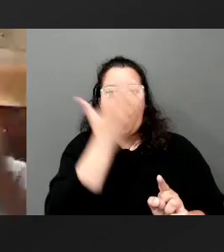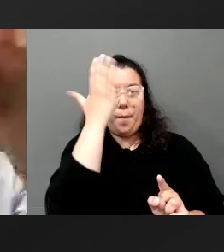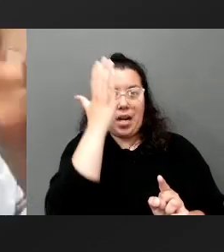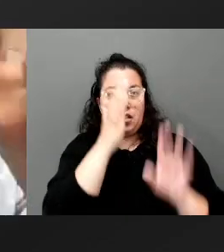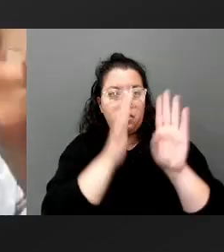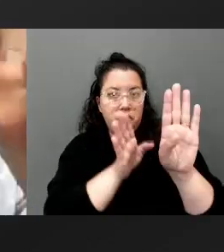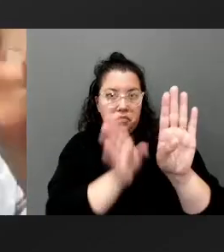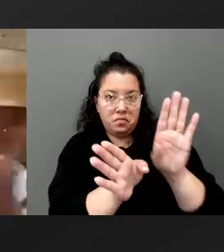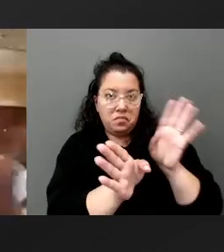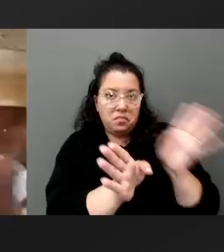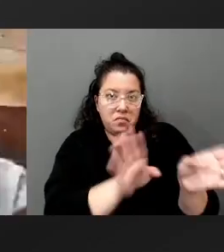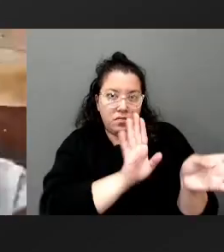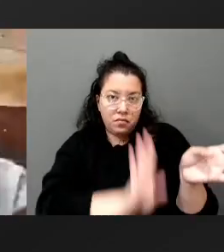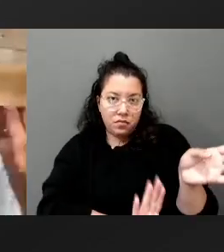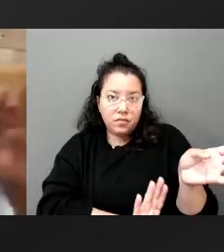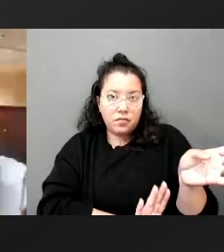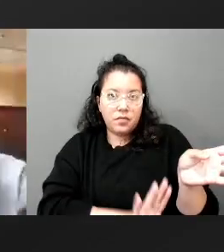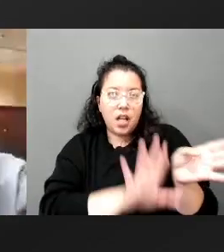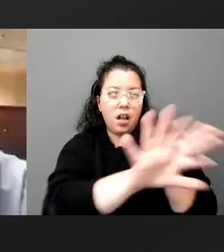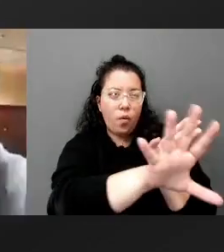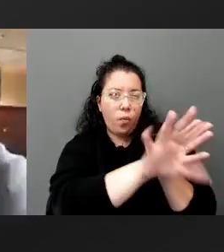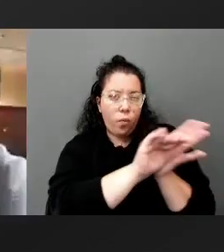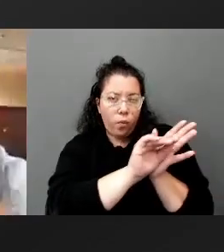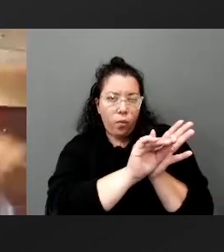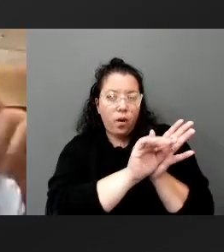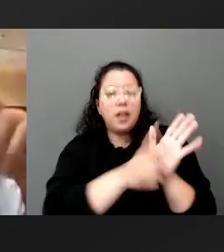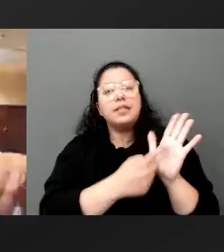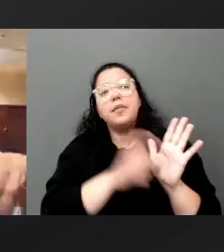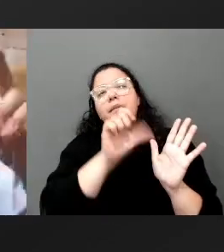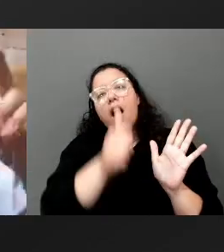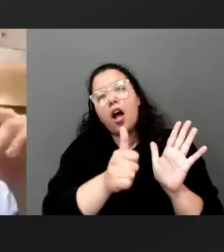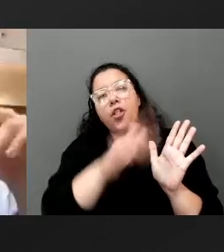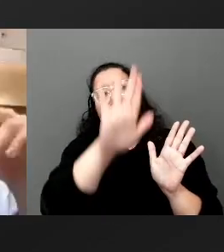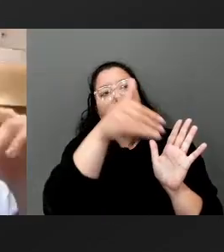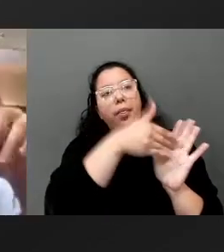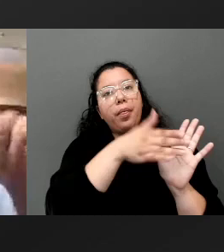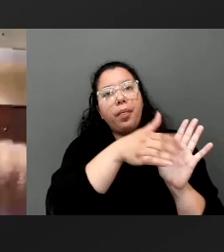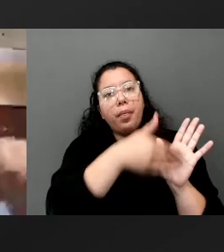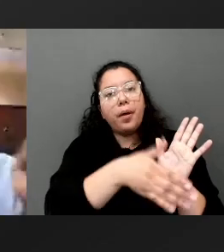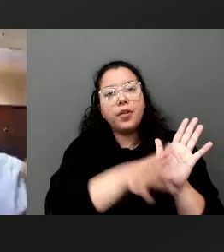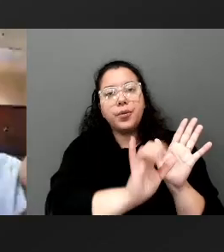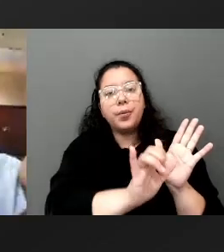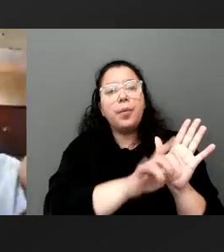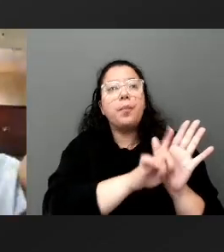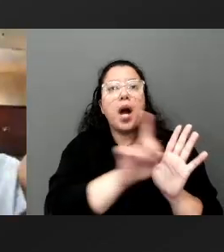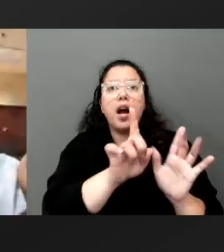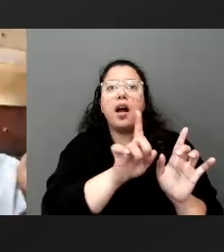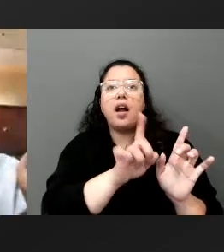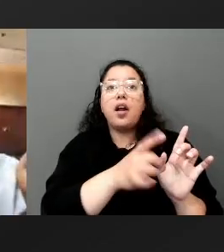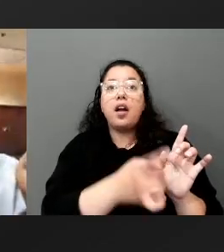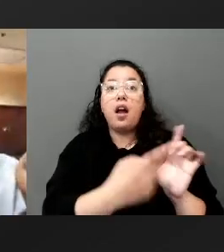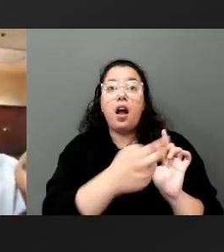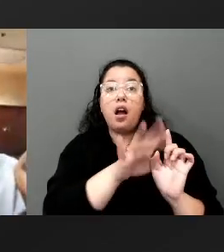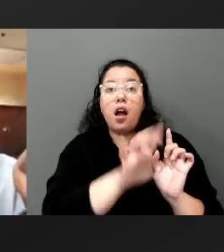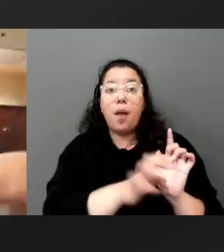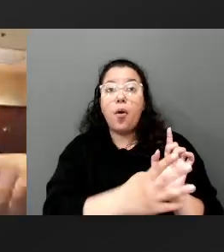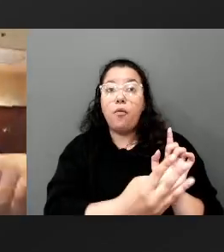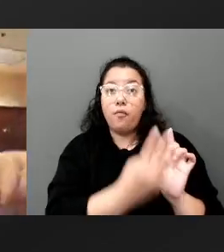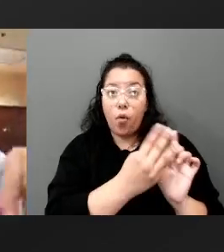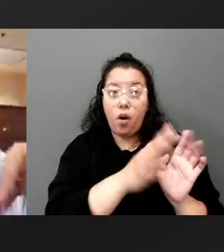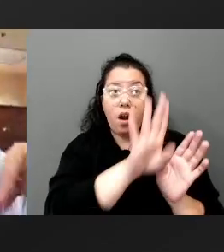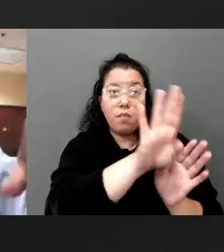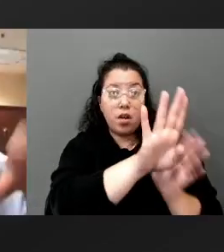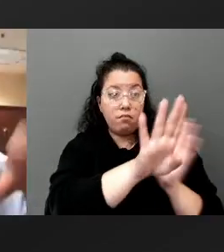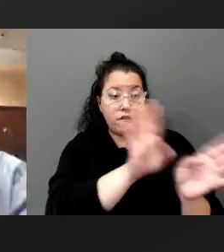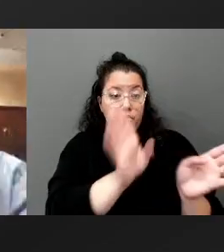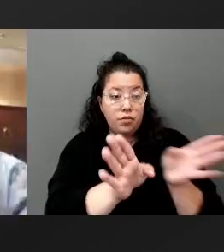other obstructions in the aperture and so on, but that gets too detailed. So Hubble has 4, and a little bit extra.